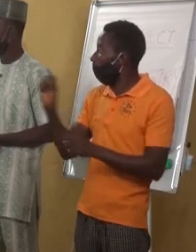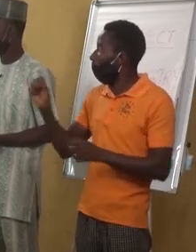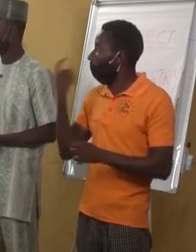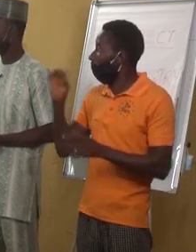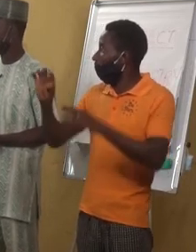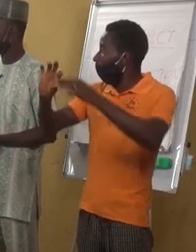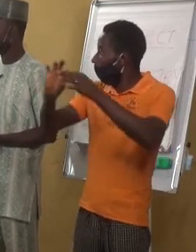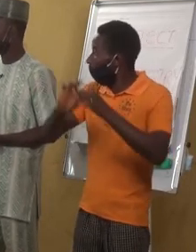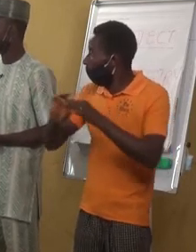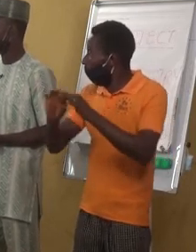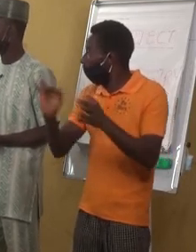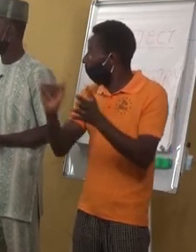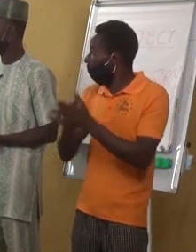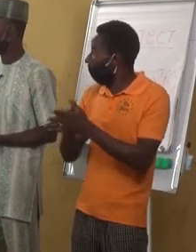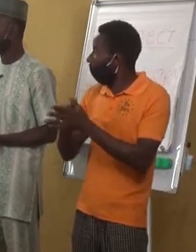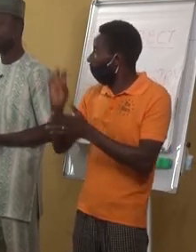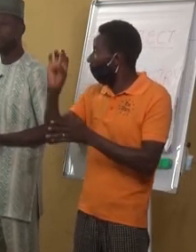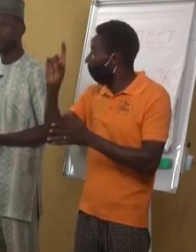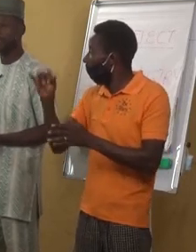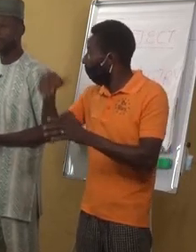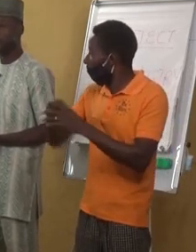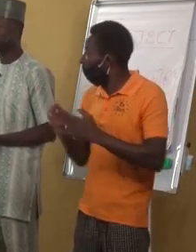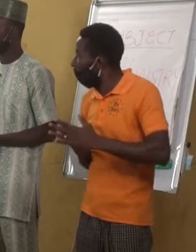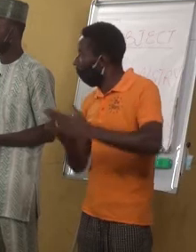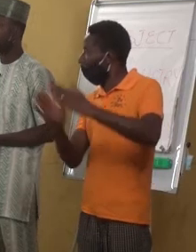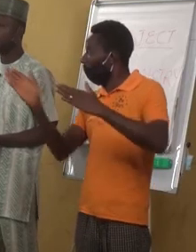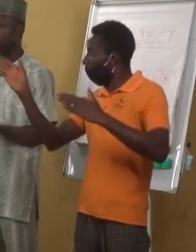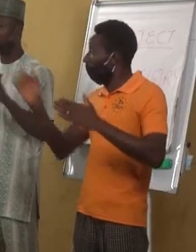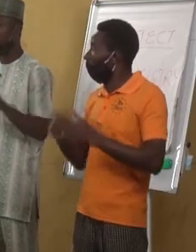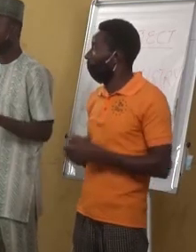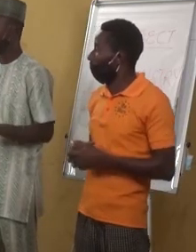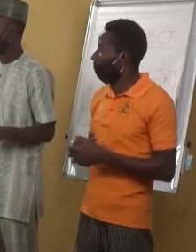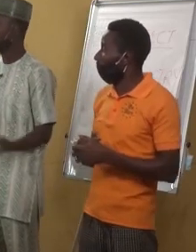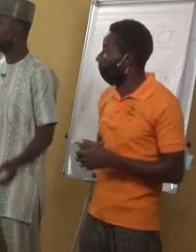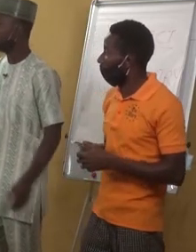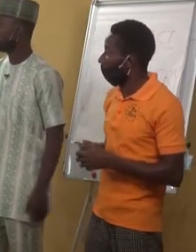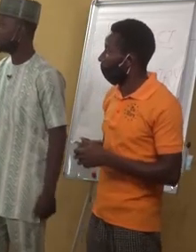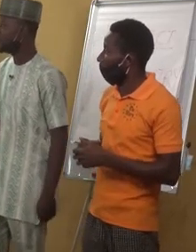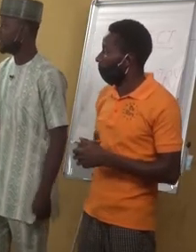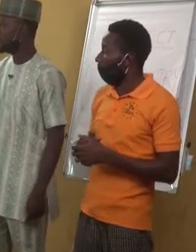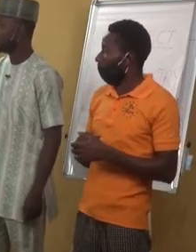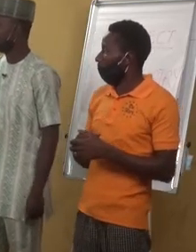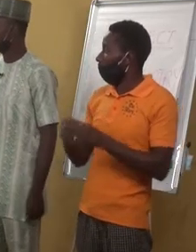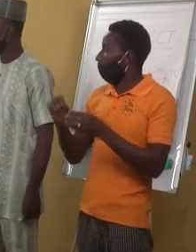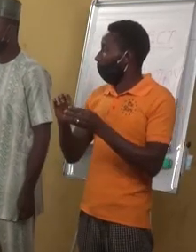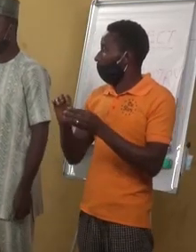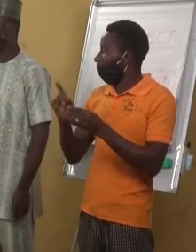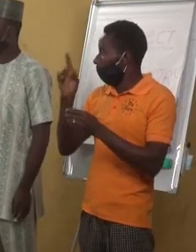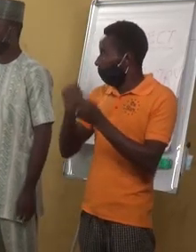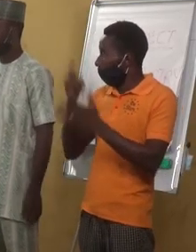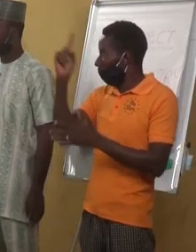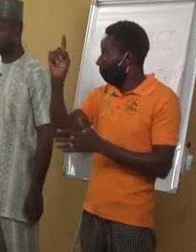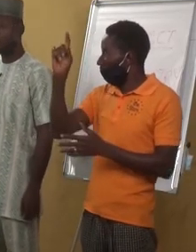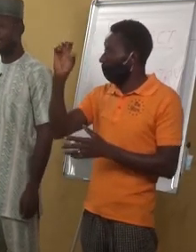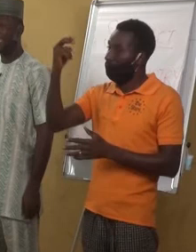of bond that exist in the following. That means some can have only one bond and then the others can have more than one. So the first one